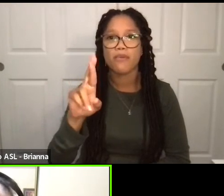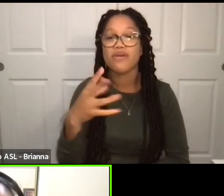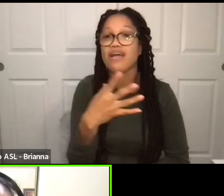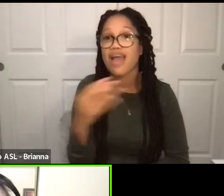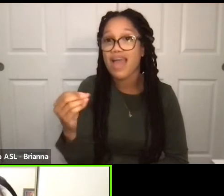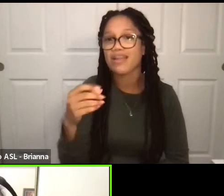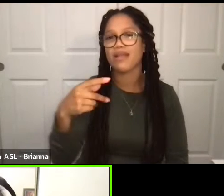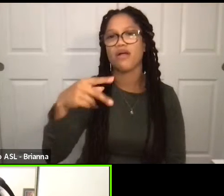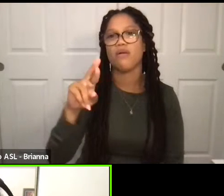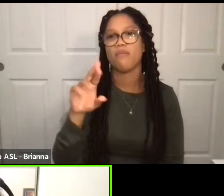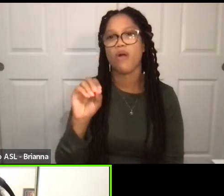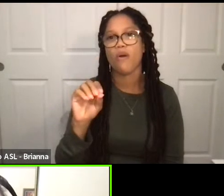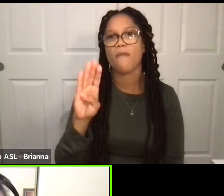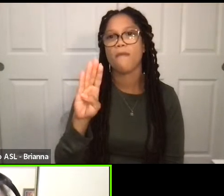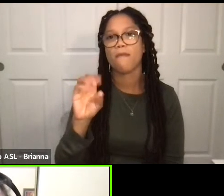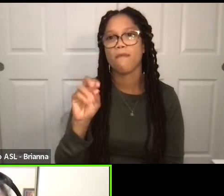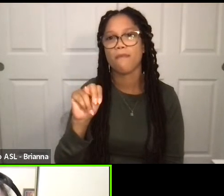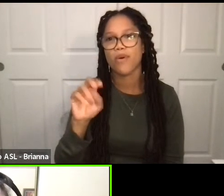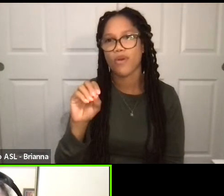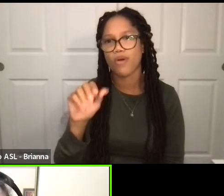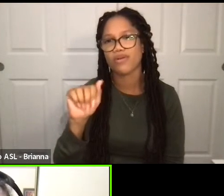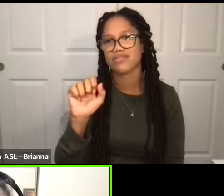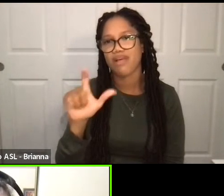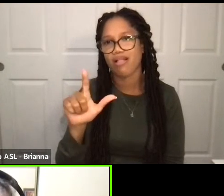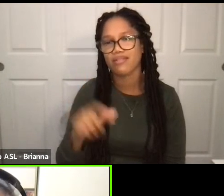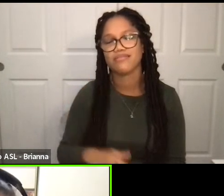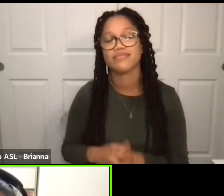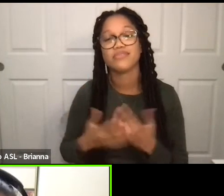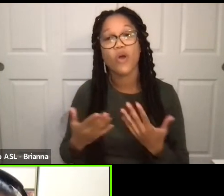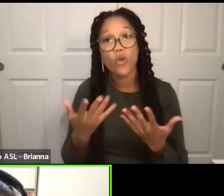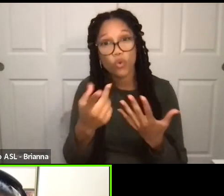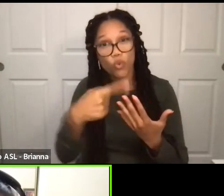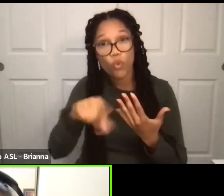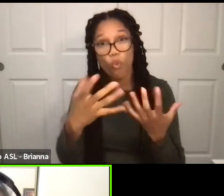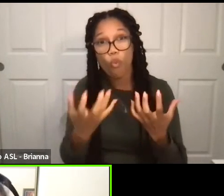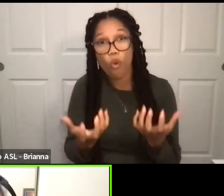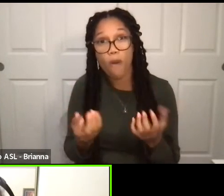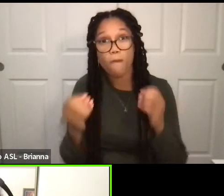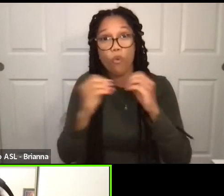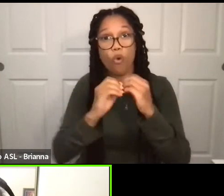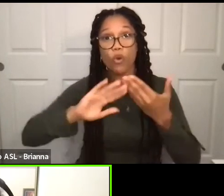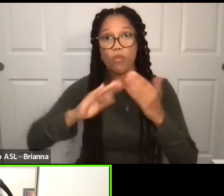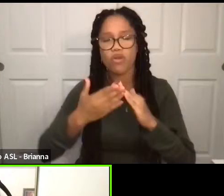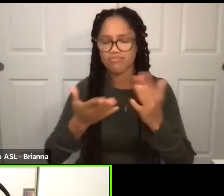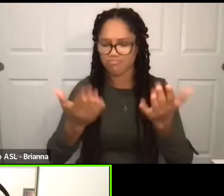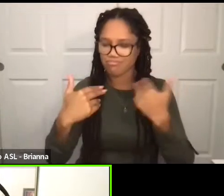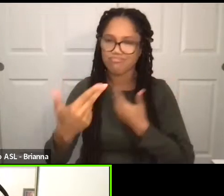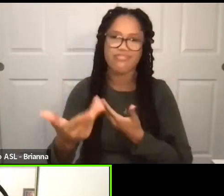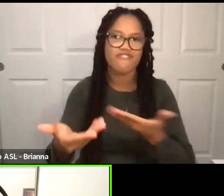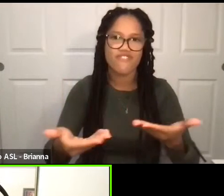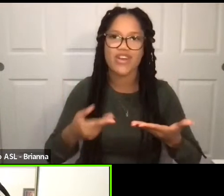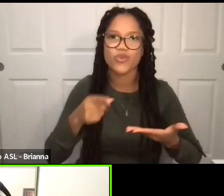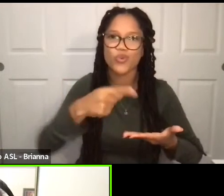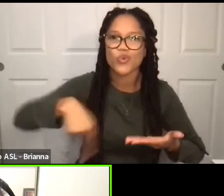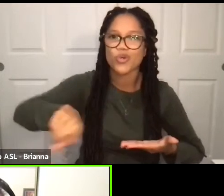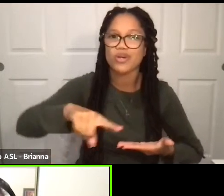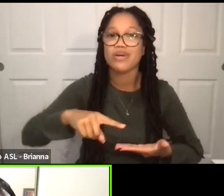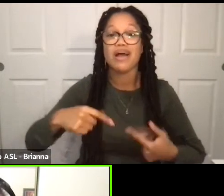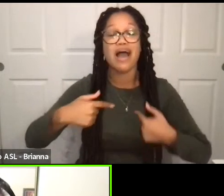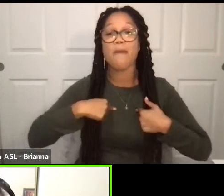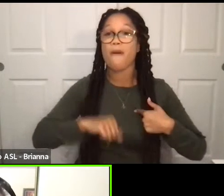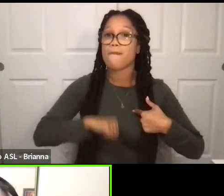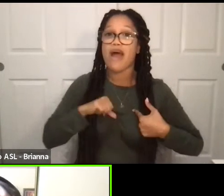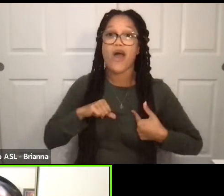If you all are wanting more community, I just want to invite you to some other opportunities. So again, I'm a proud part of the team at Social Justice Partners